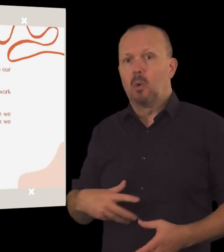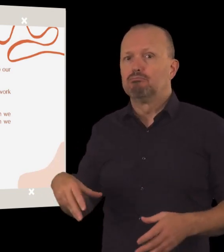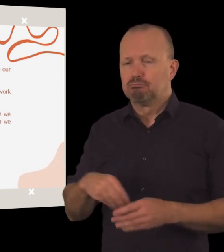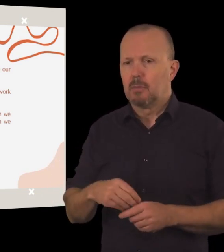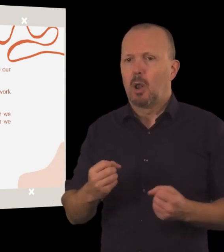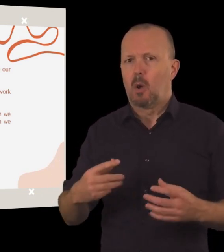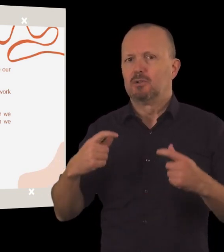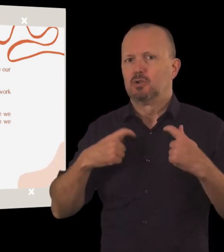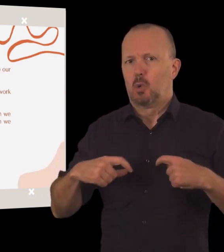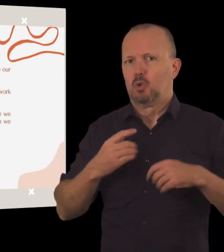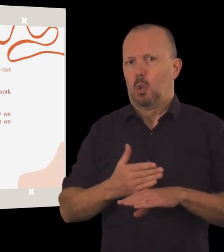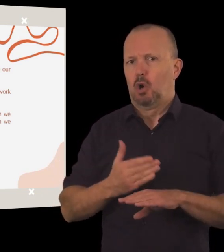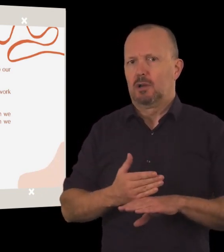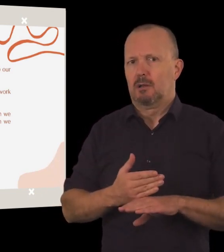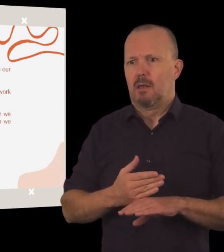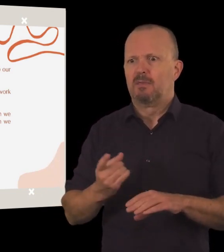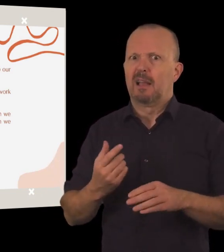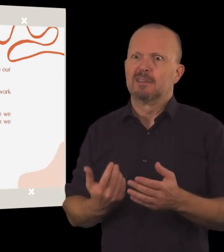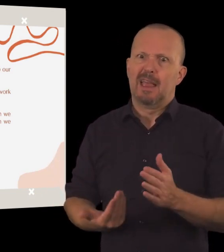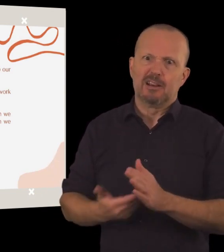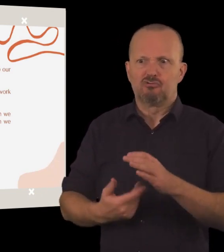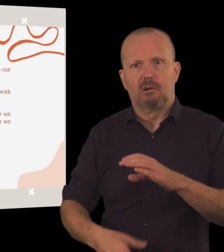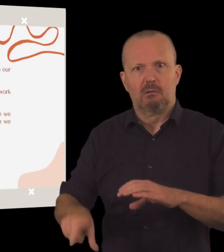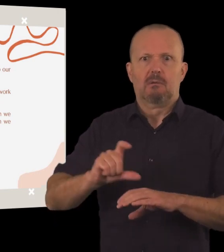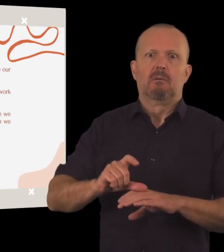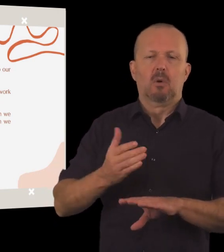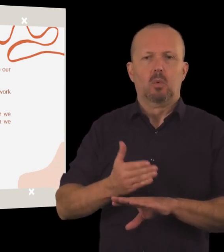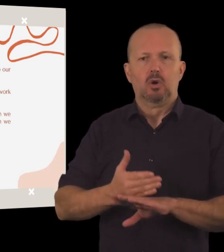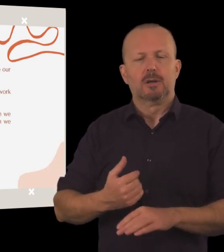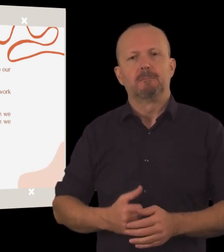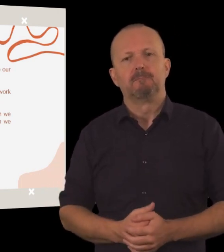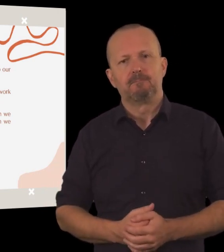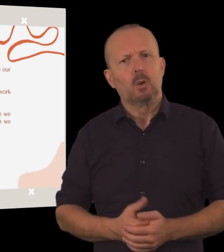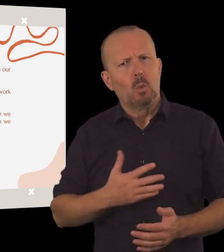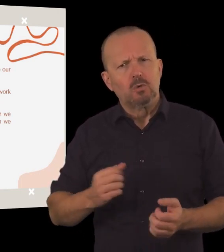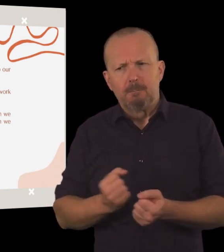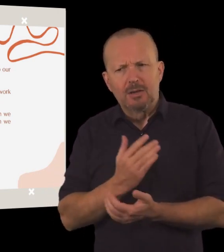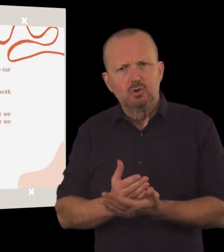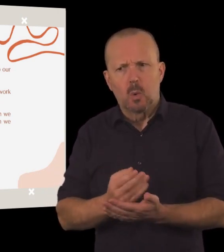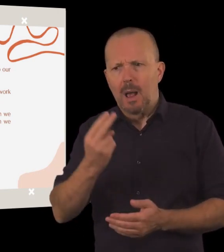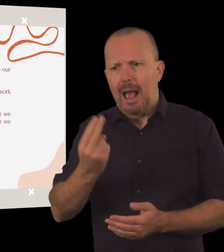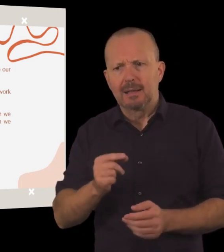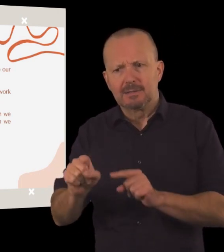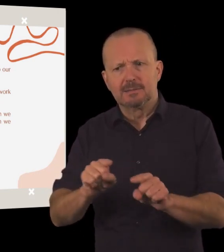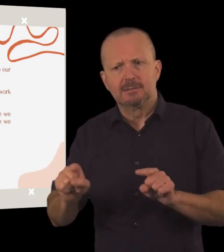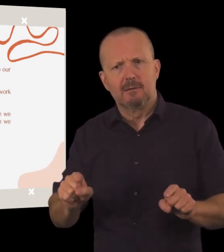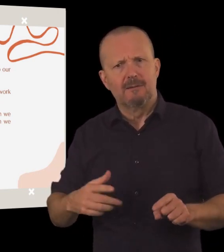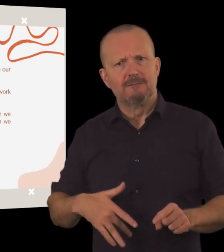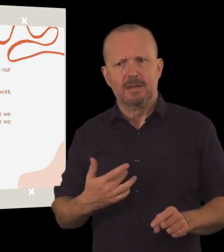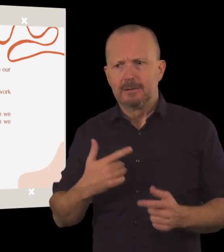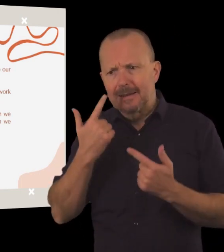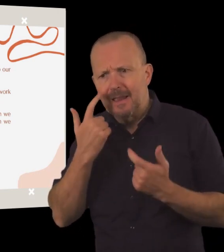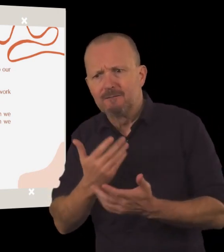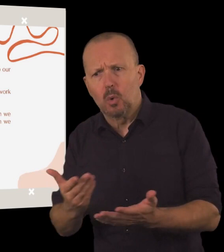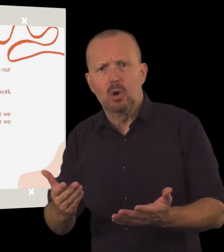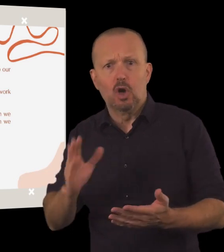creative. The negative impacts of art workers' wells being empty is it becomes incredibly difficult to